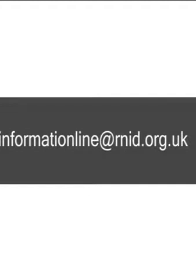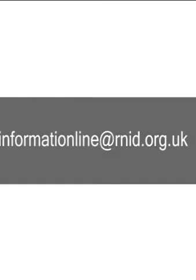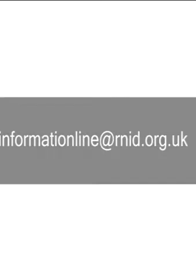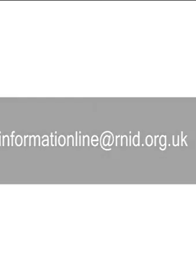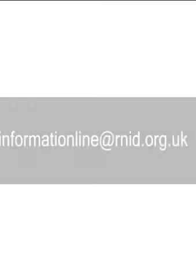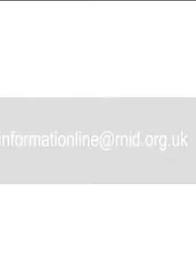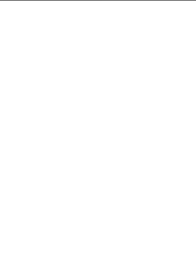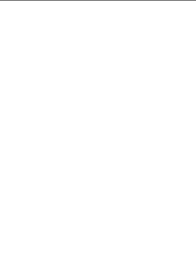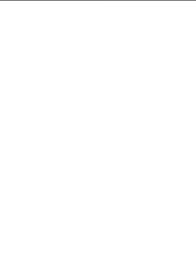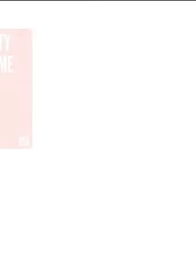informationline@rnid.org.uk.